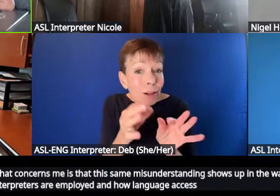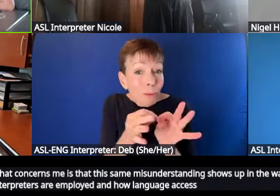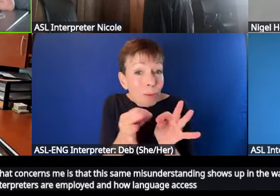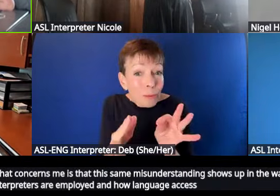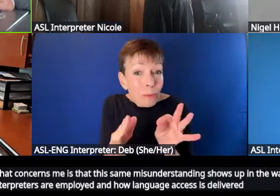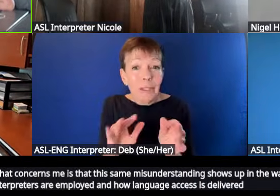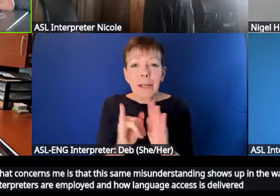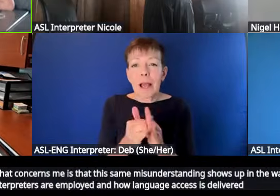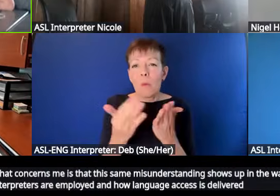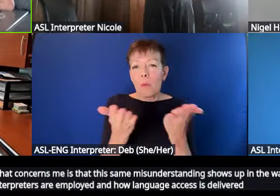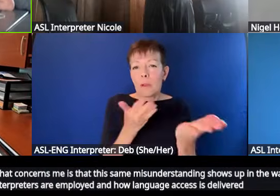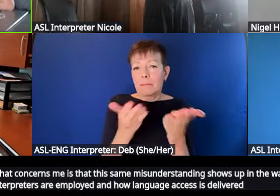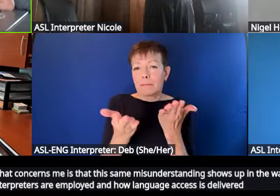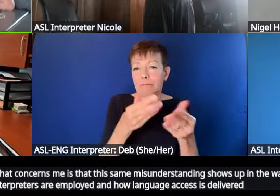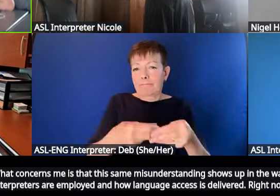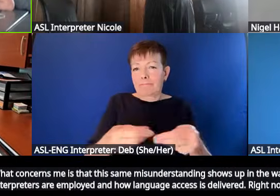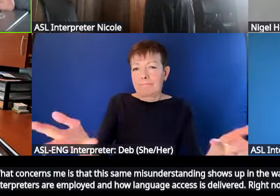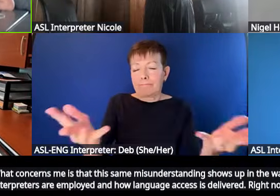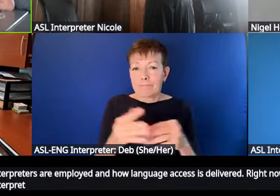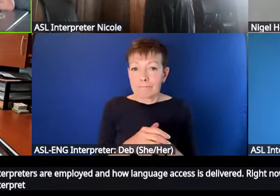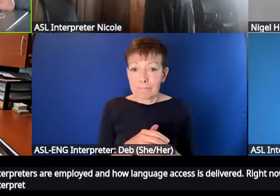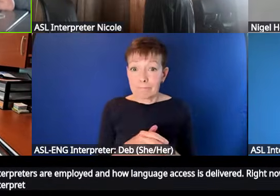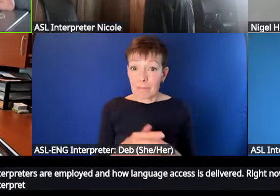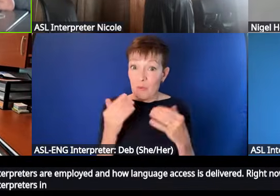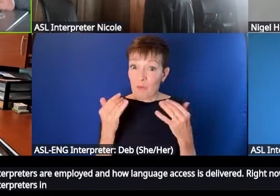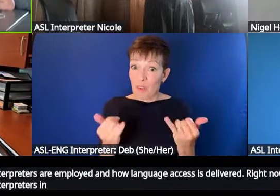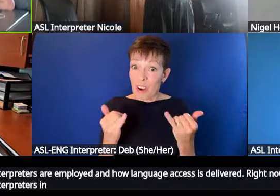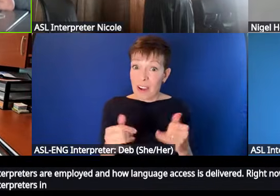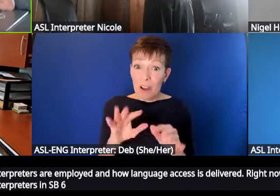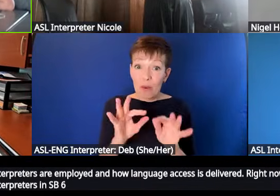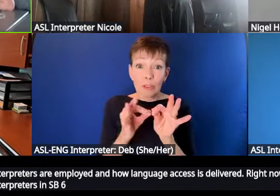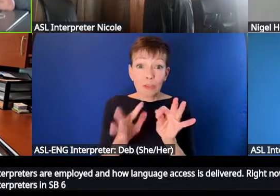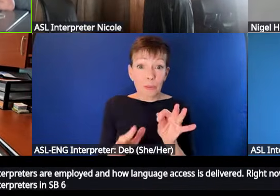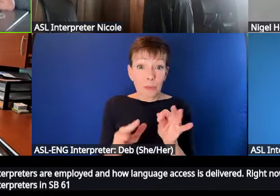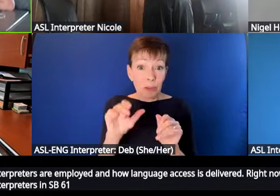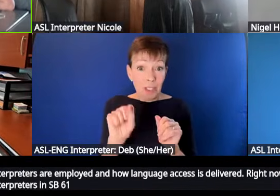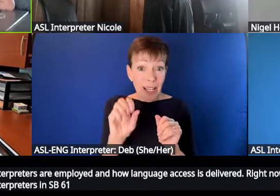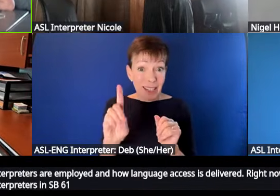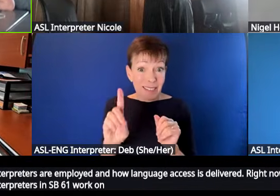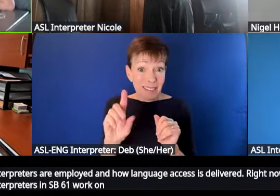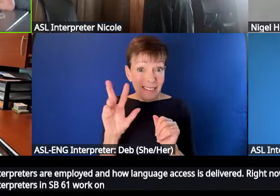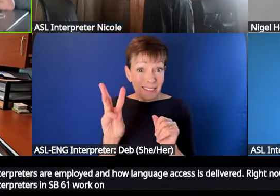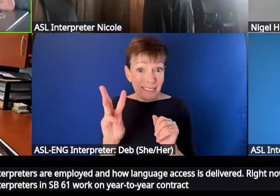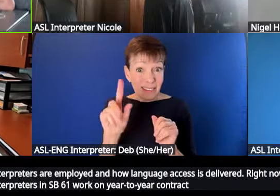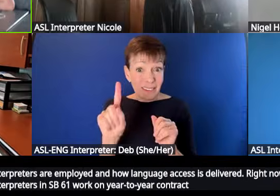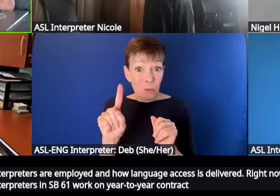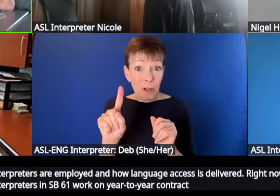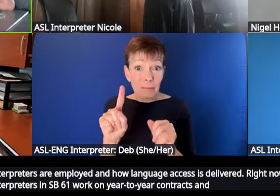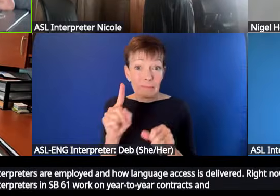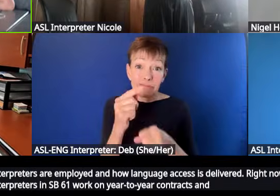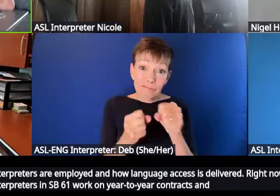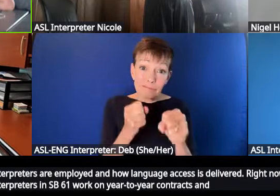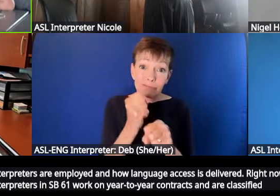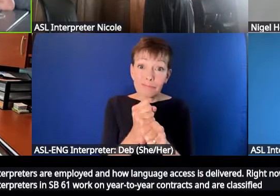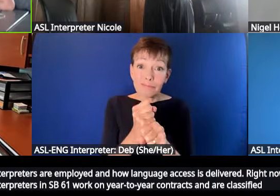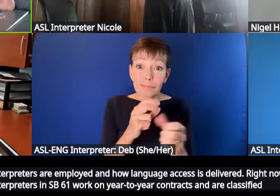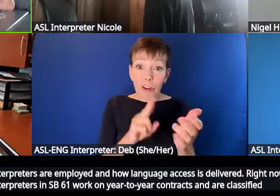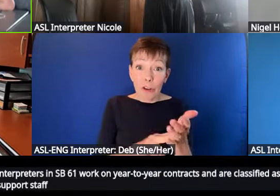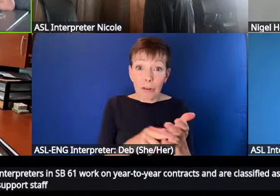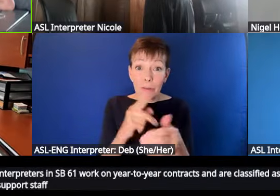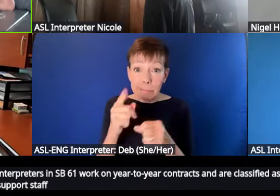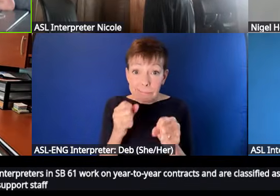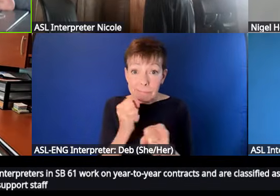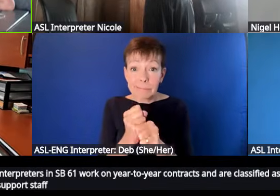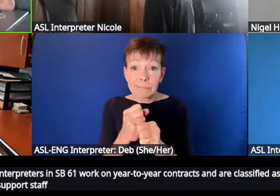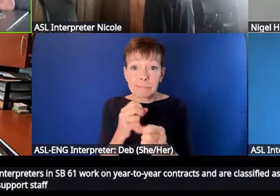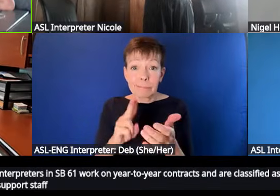delivered. Right now, interpreters in SB 61 work on year-to-year contracts and are classified as support staff,